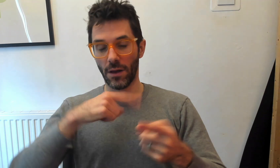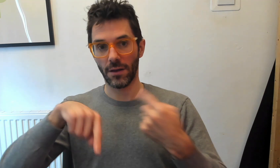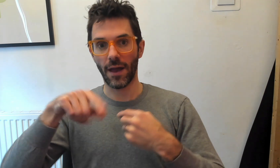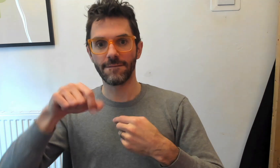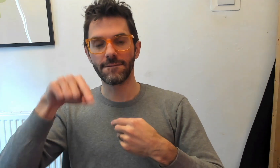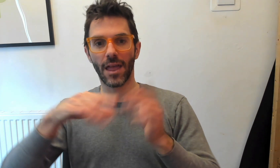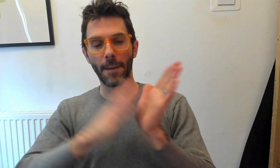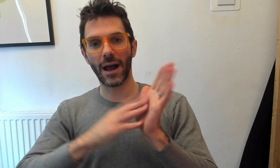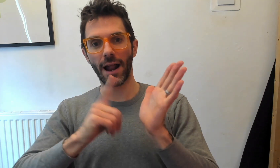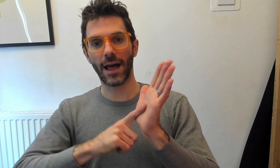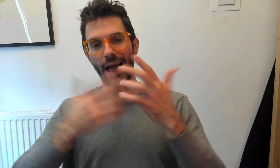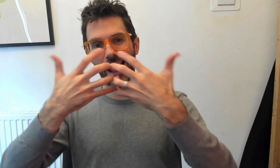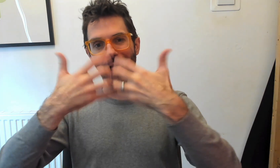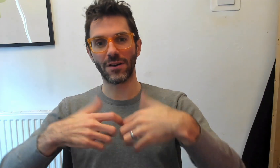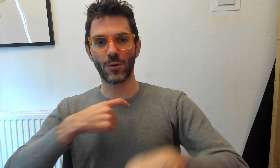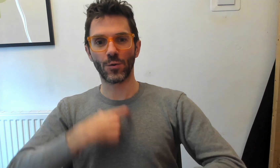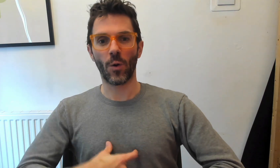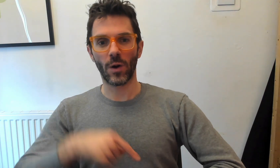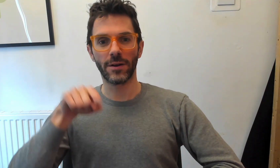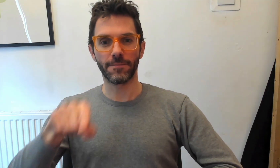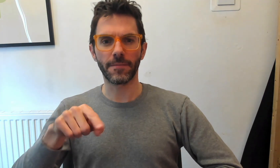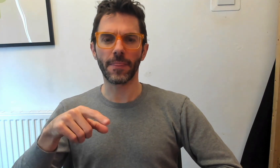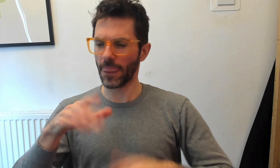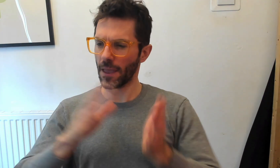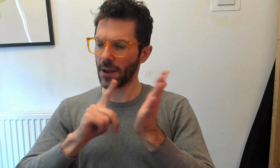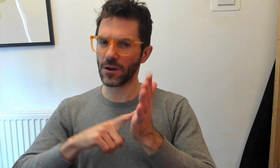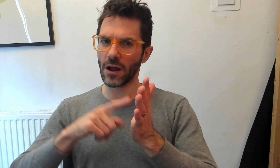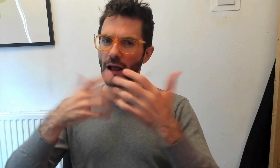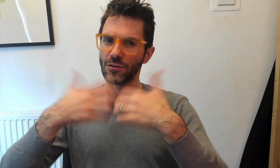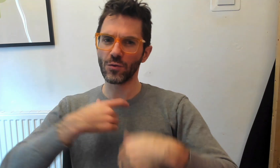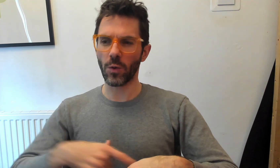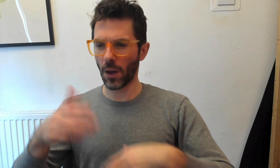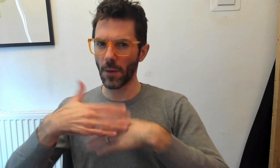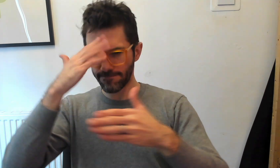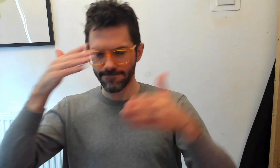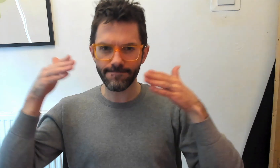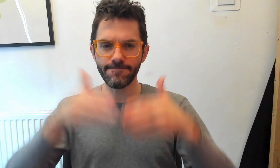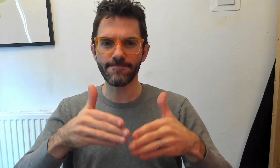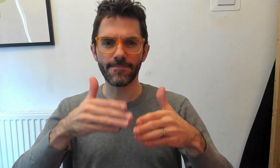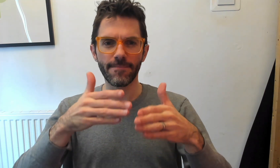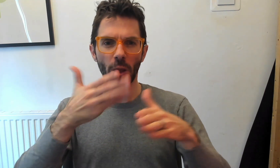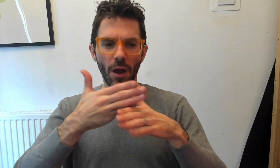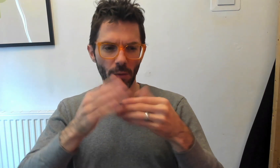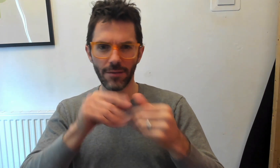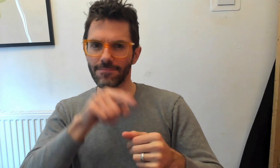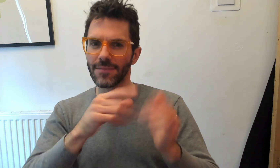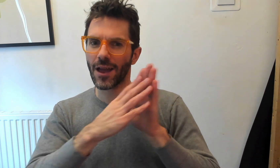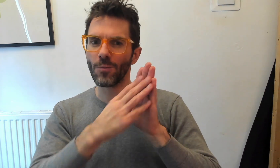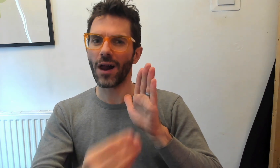and the other role is ML engineering. The ML engineers focus on